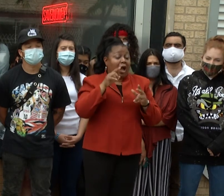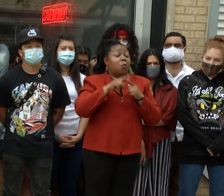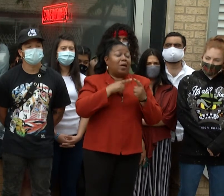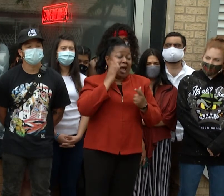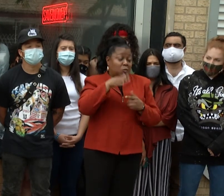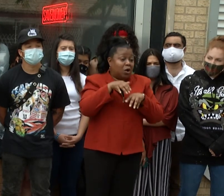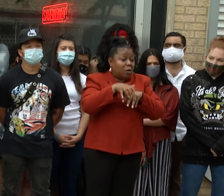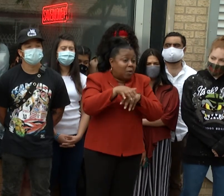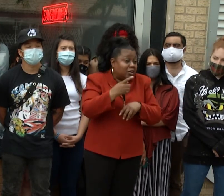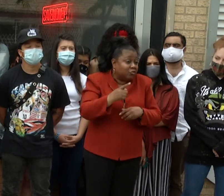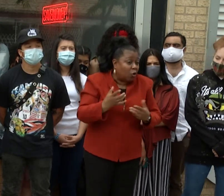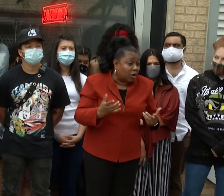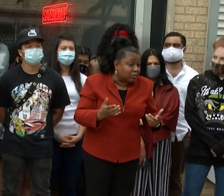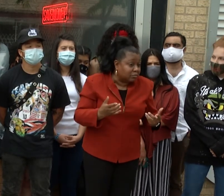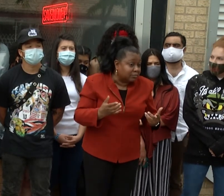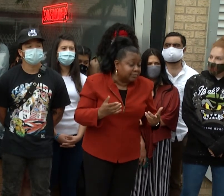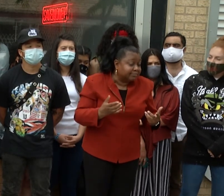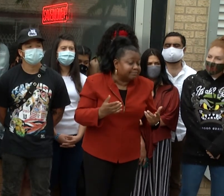What I will march for